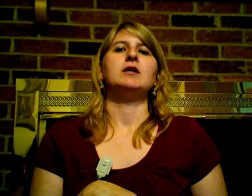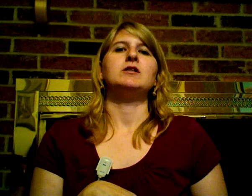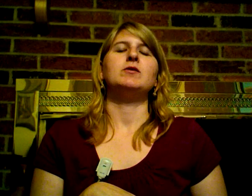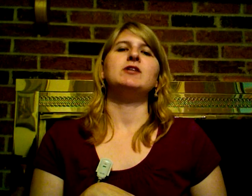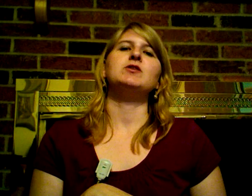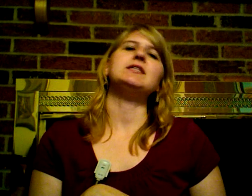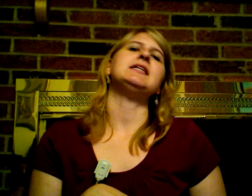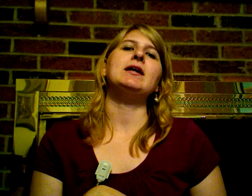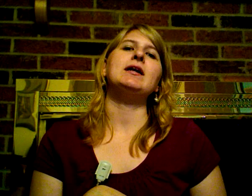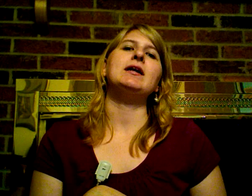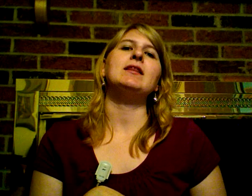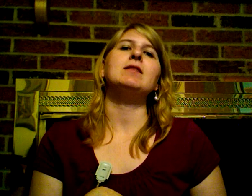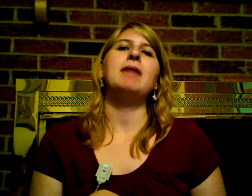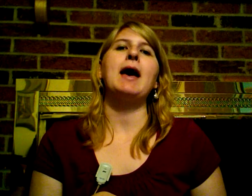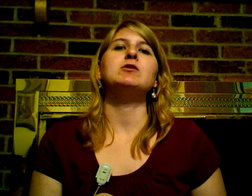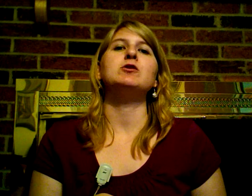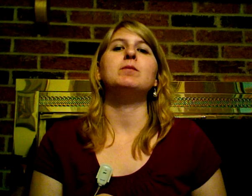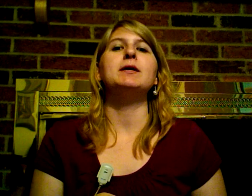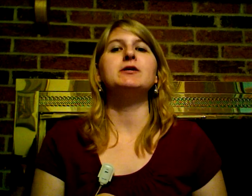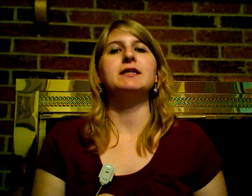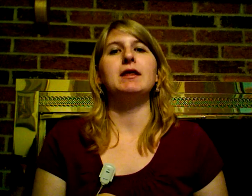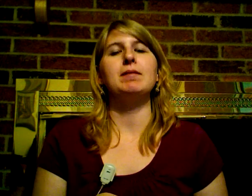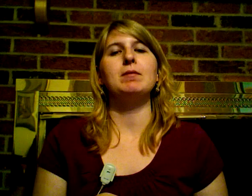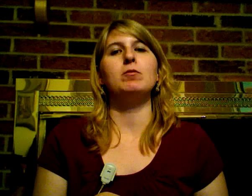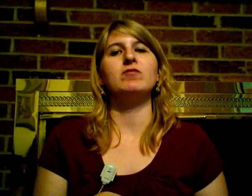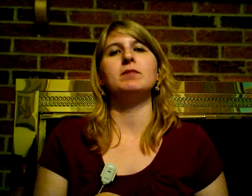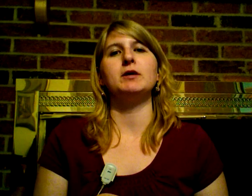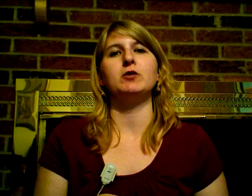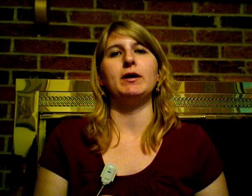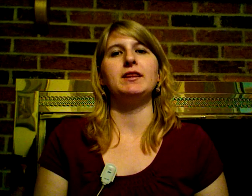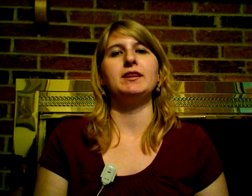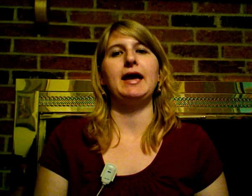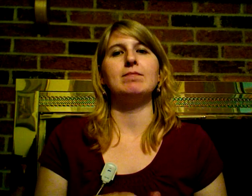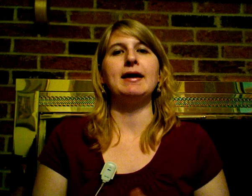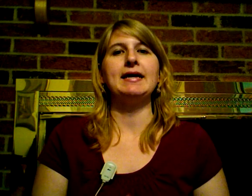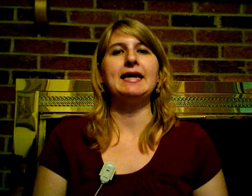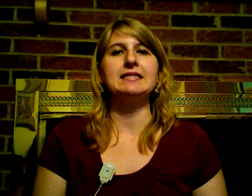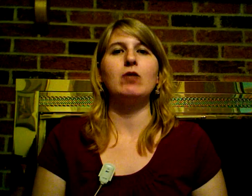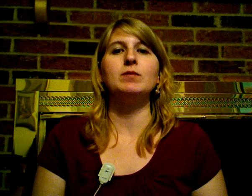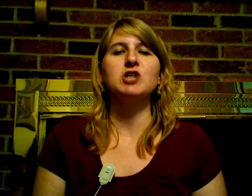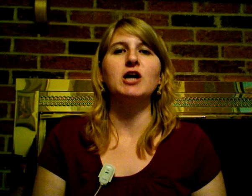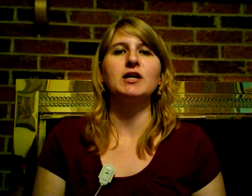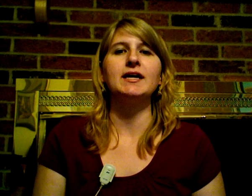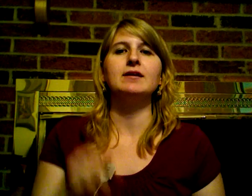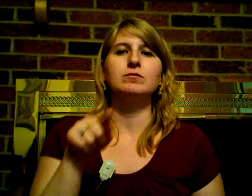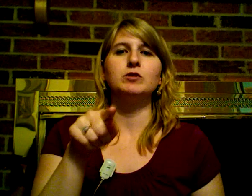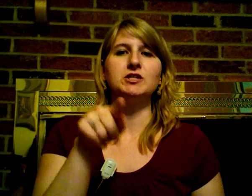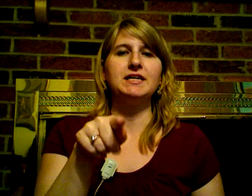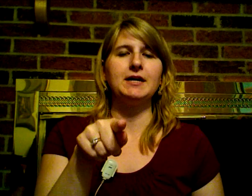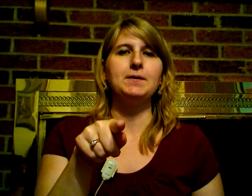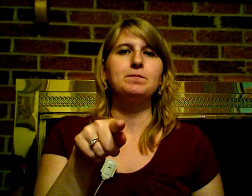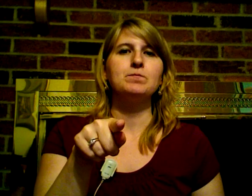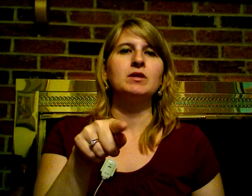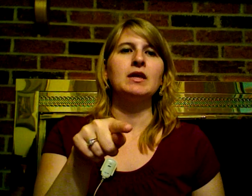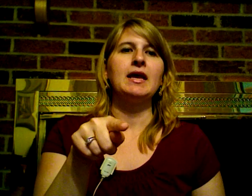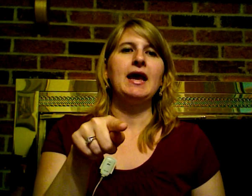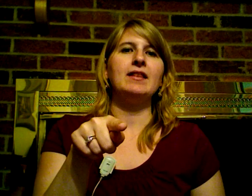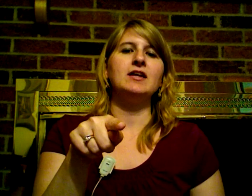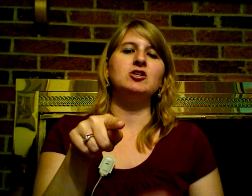So as you can see, I pointed on the map to a bigger city that people will be familiar with, and in my case that would be Charlotte, which is here, and then showed